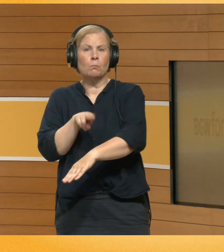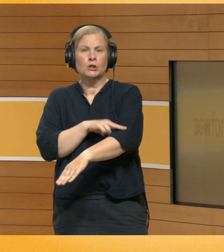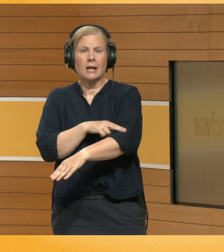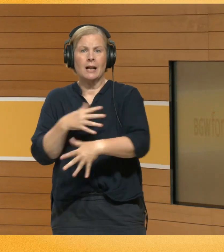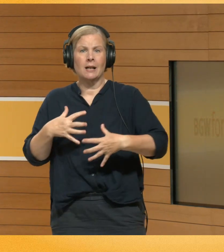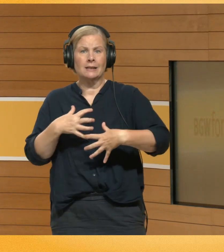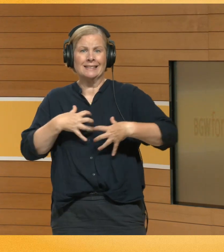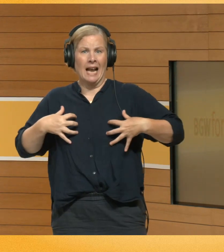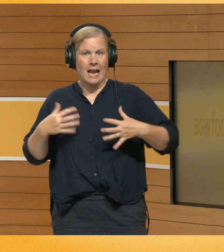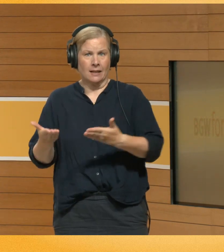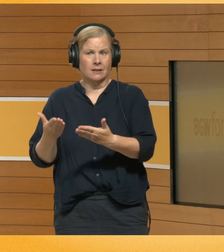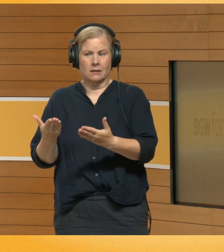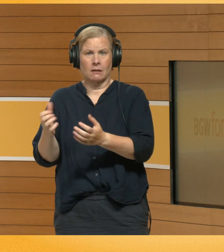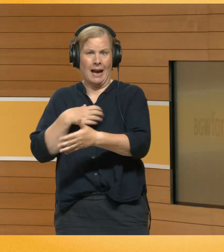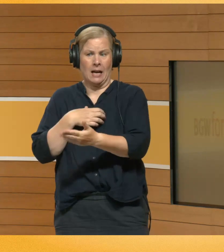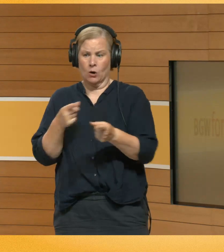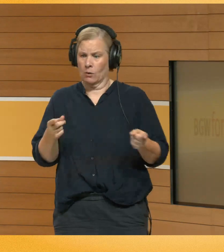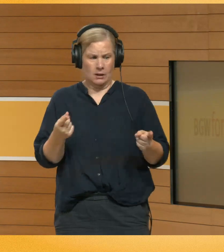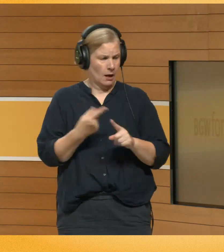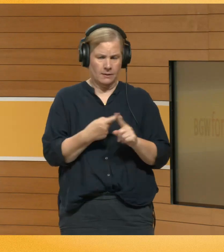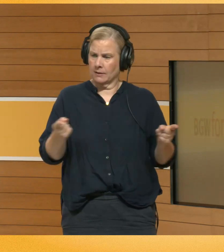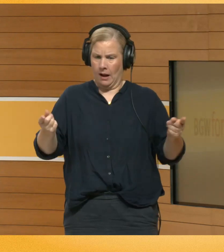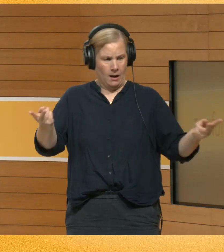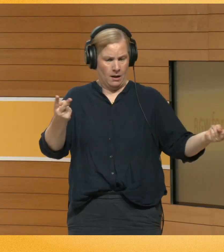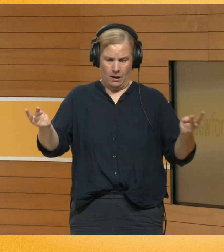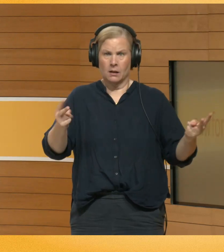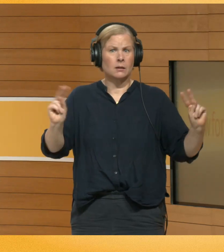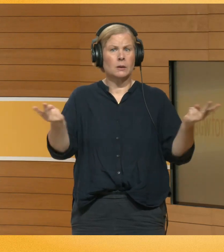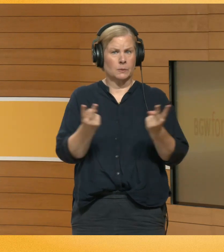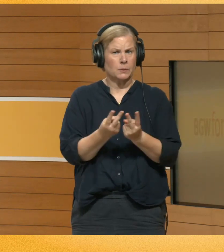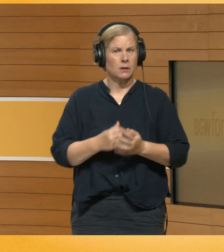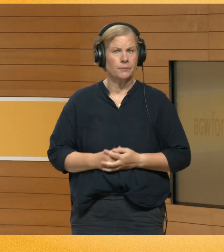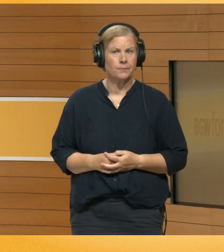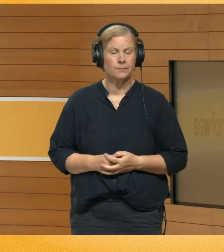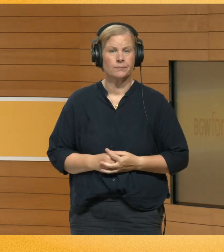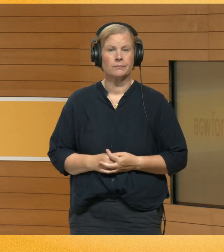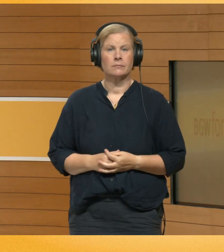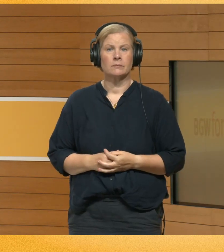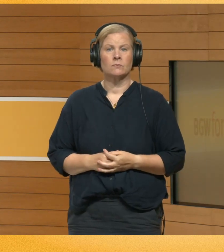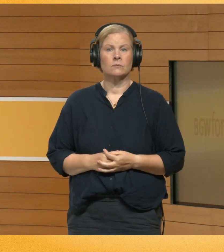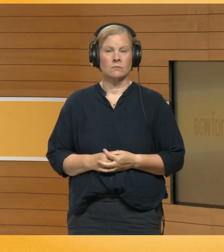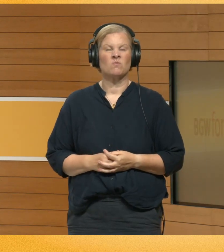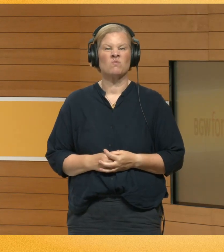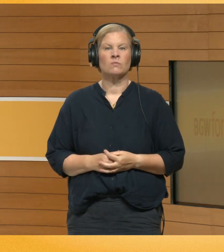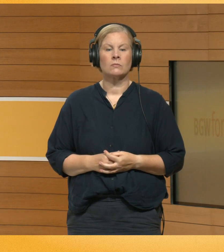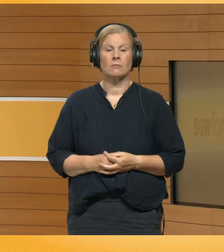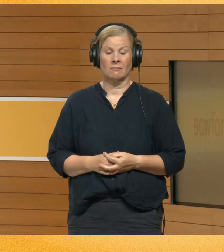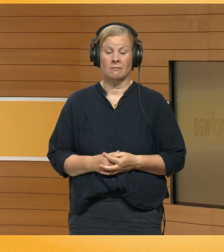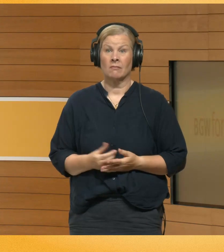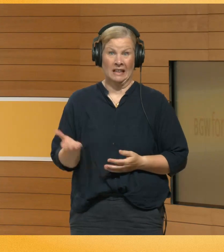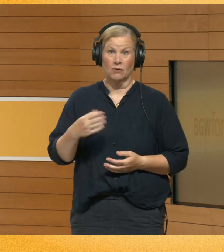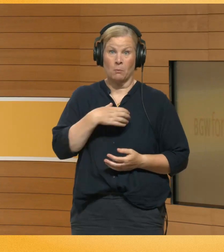having around these facilities. So, of course, it was a problem. We were not